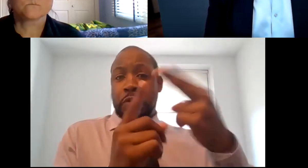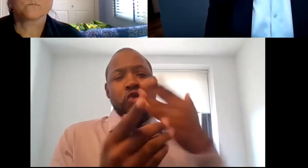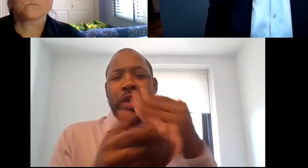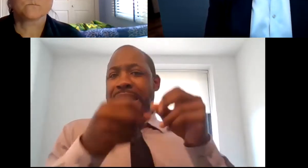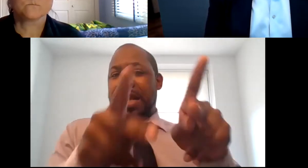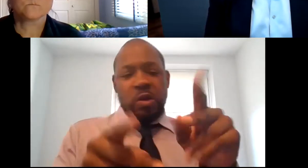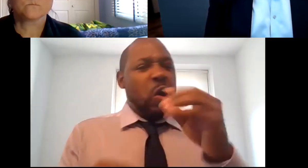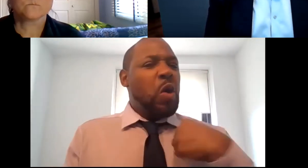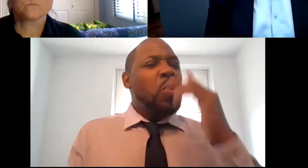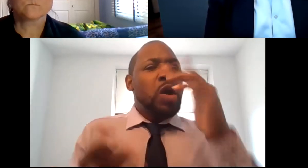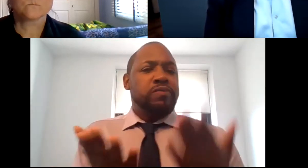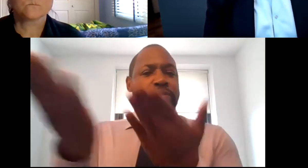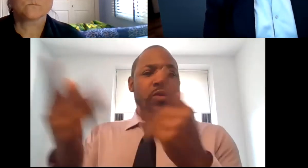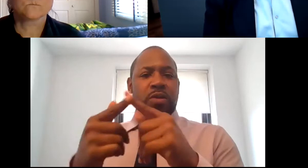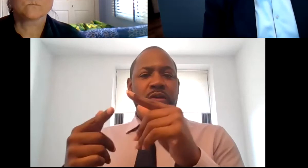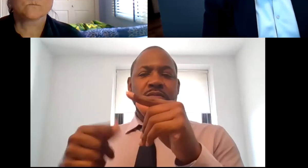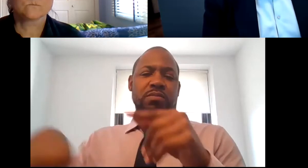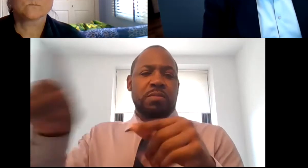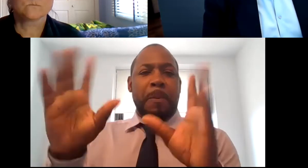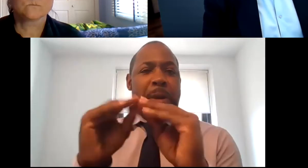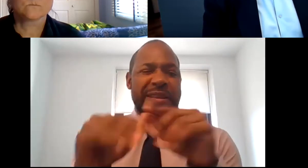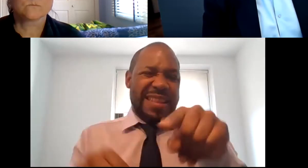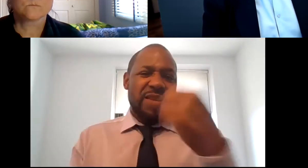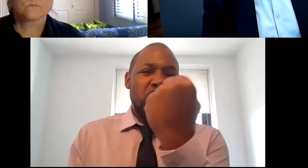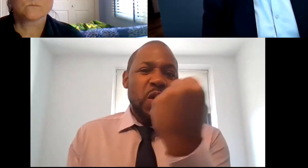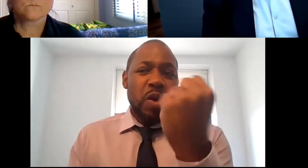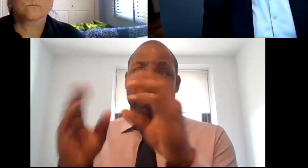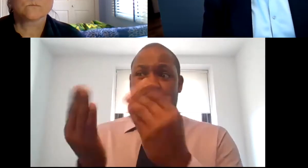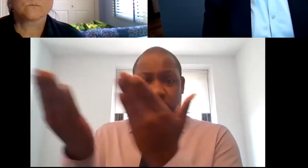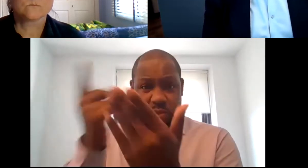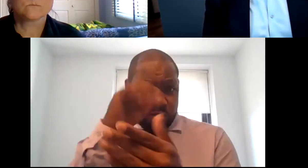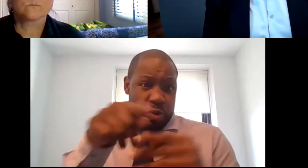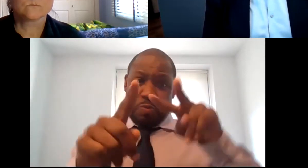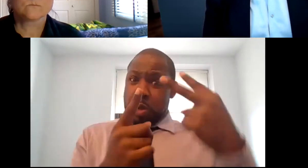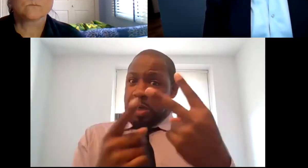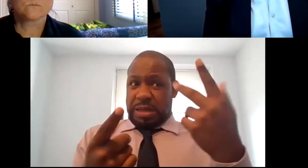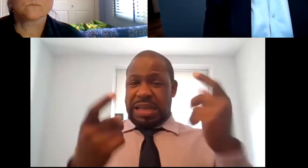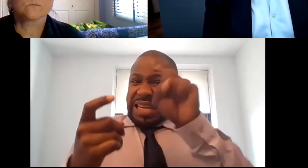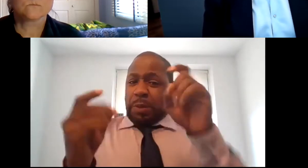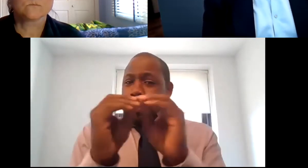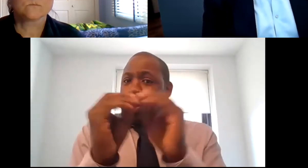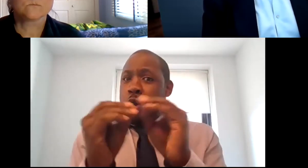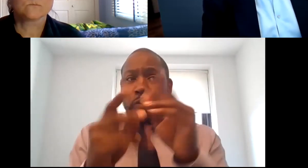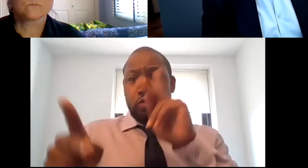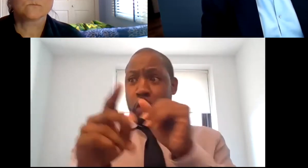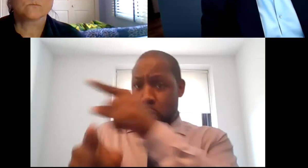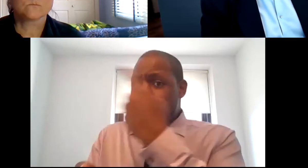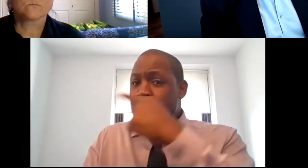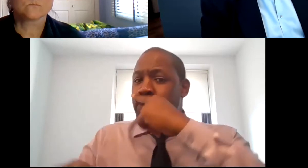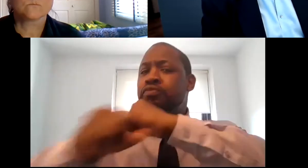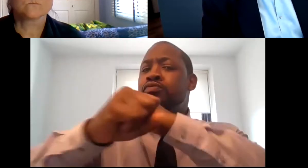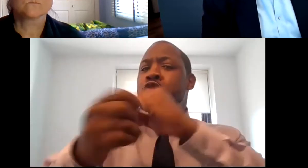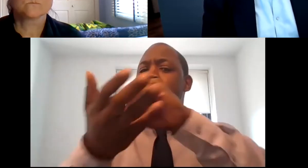But upon completion of this program at Rhode Island College, they will be, more advanced, and hopefully that might be enough just to get them in the door to